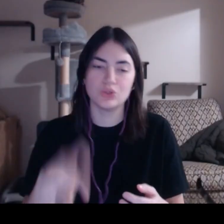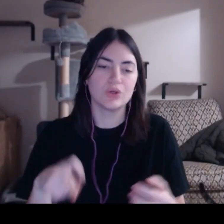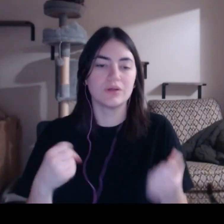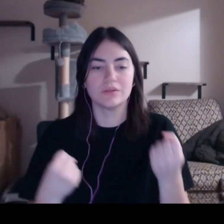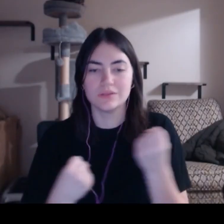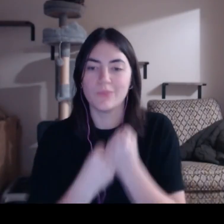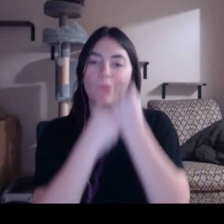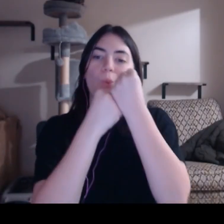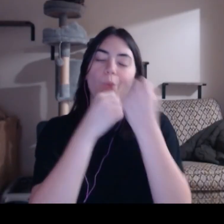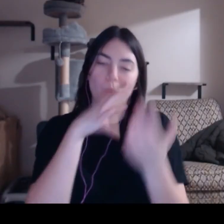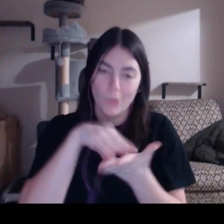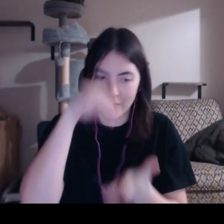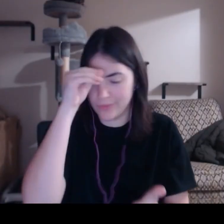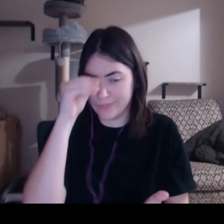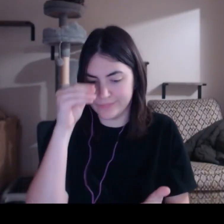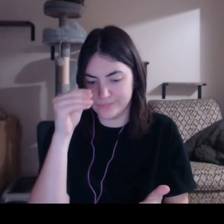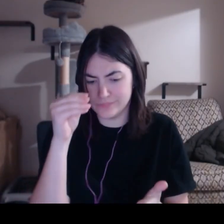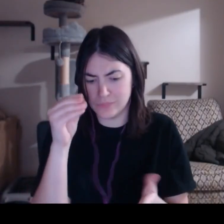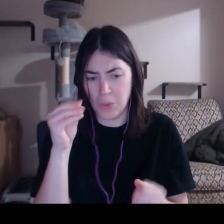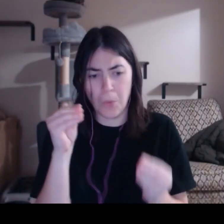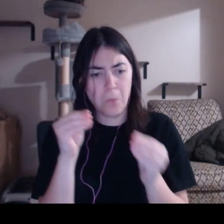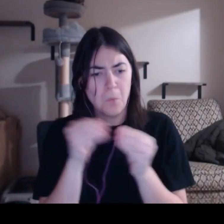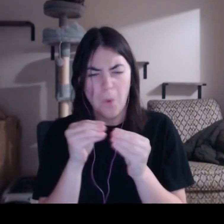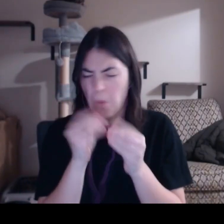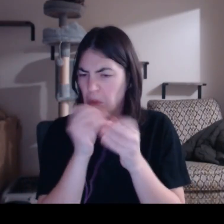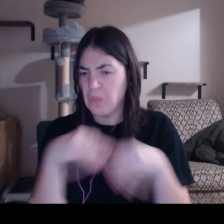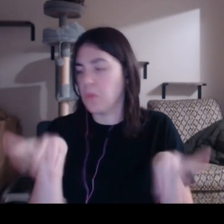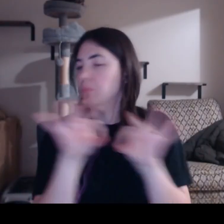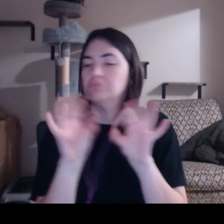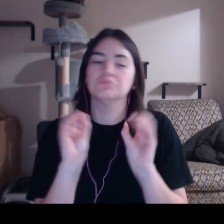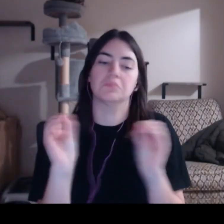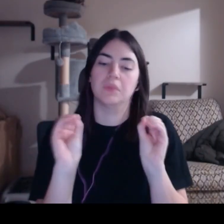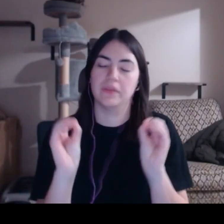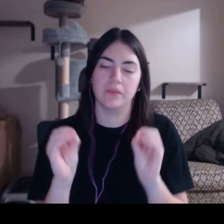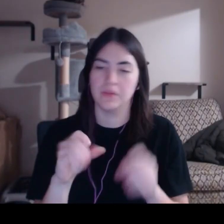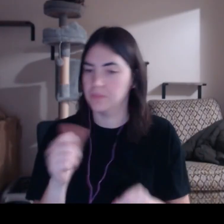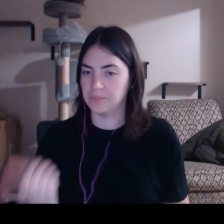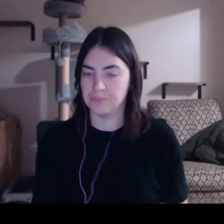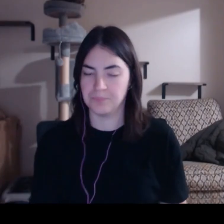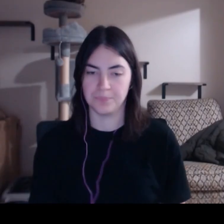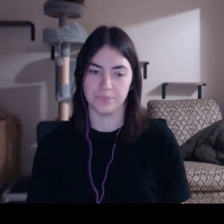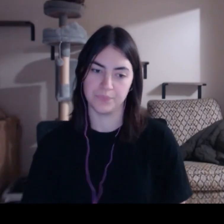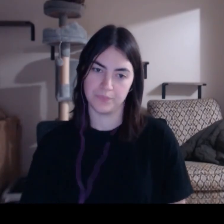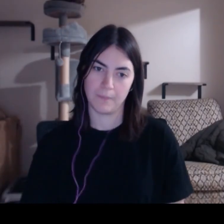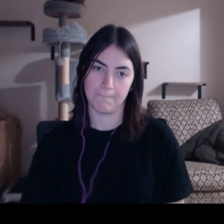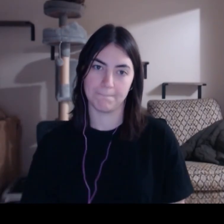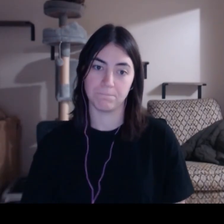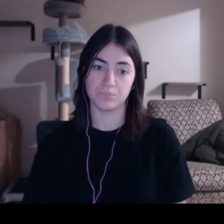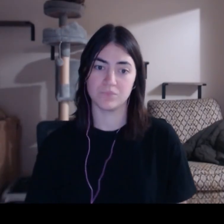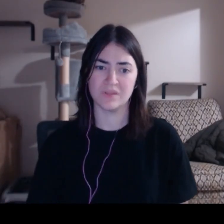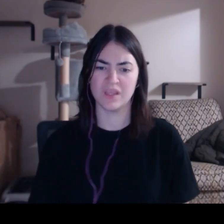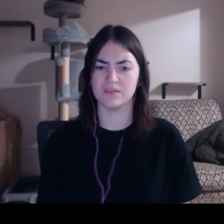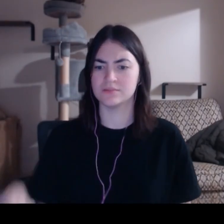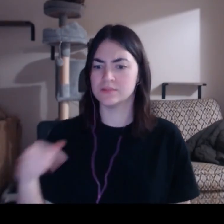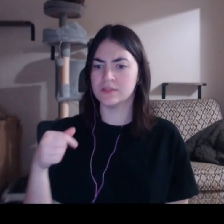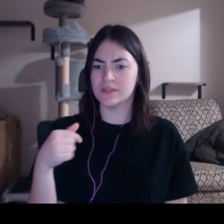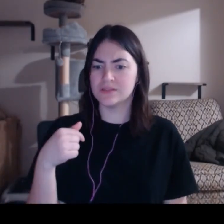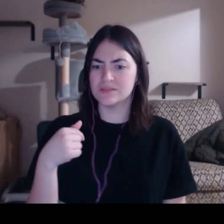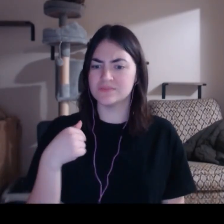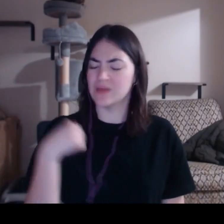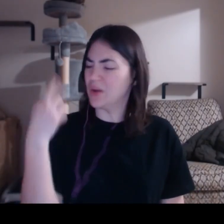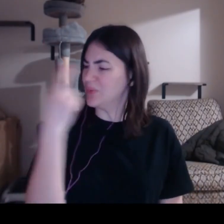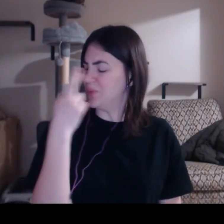important. The reason I say it's quite difficult sometimes to get general principles is I find the more reading I do these days about